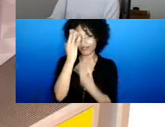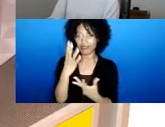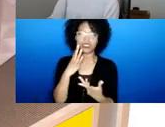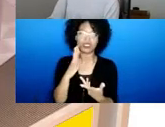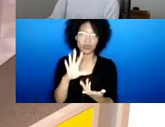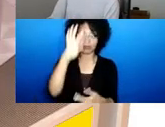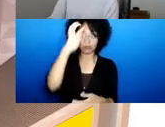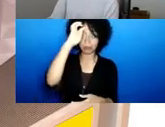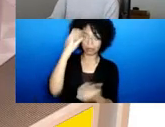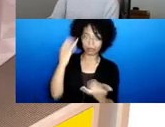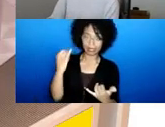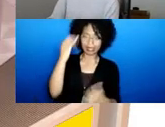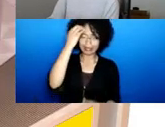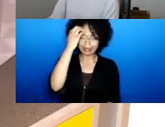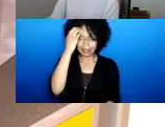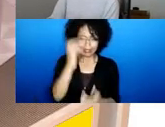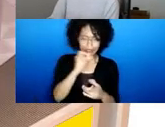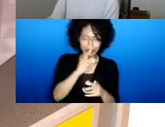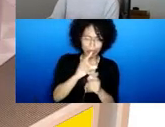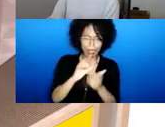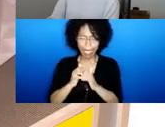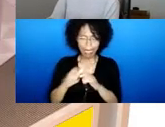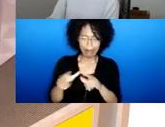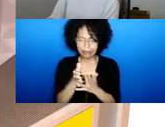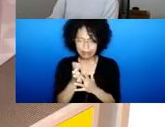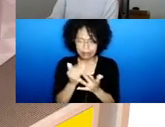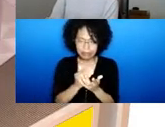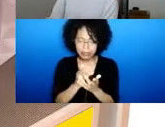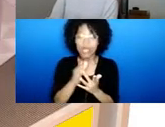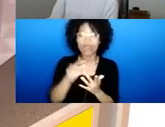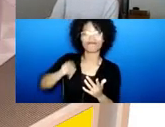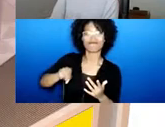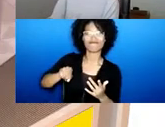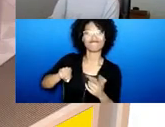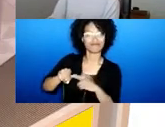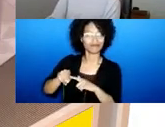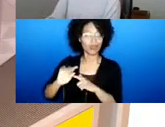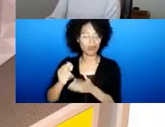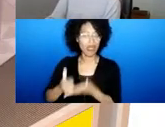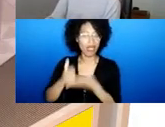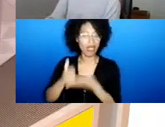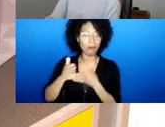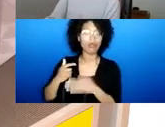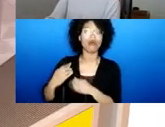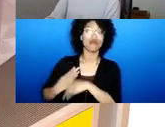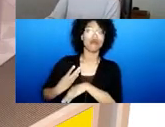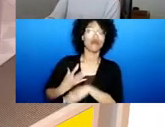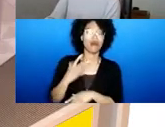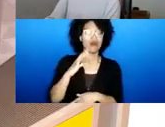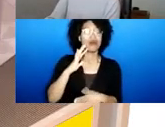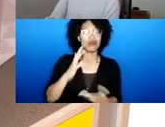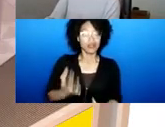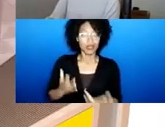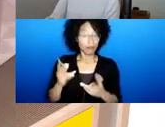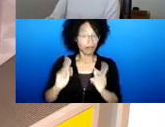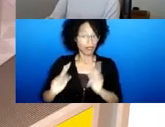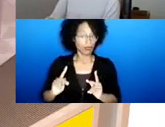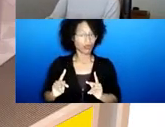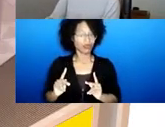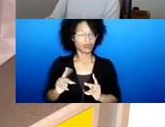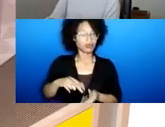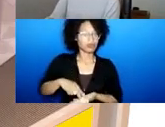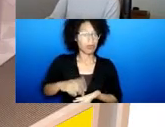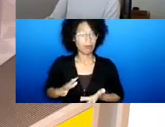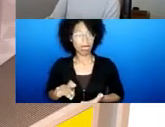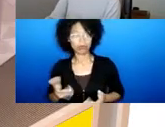your questions while you're navigating through the platform. There will be several people on standby to support you with any questions you